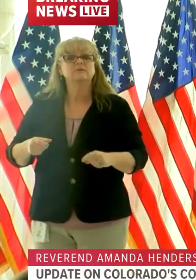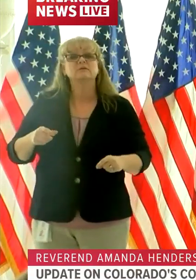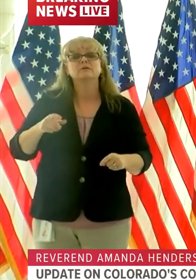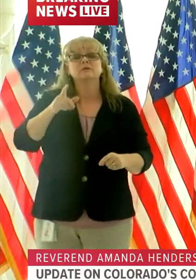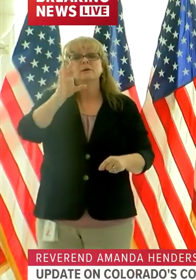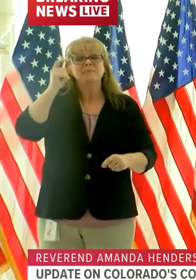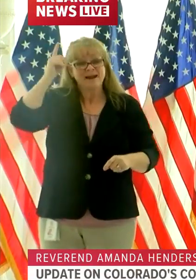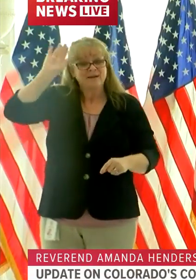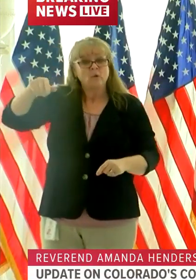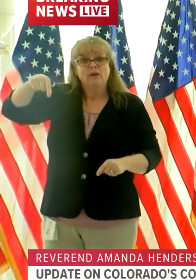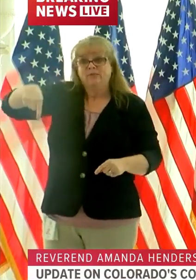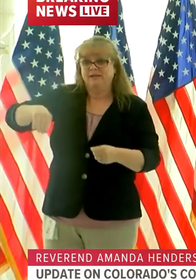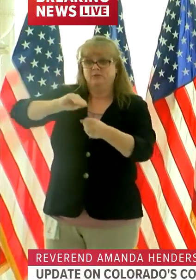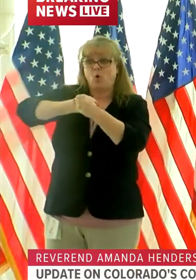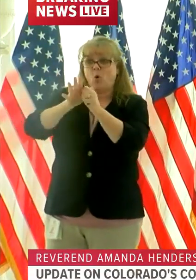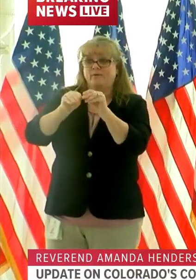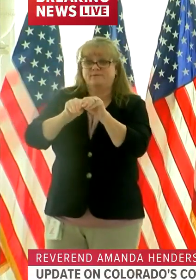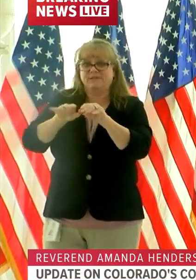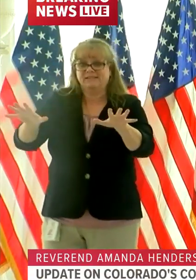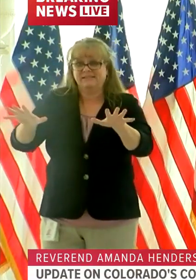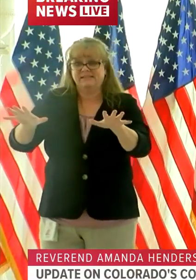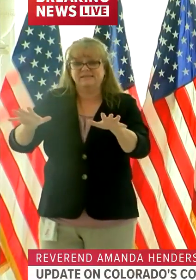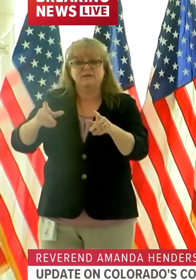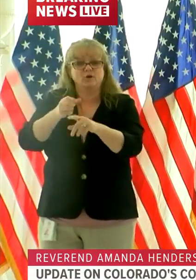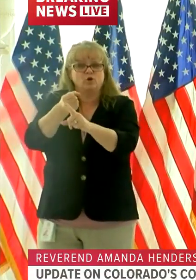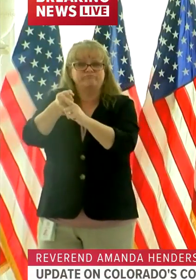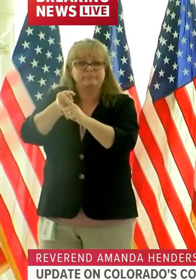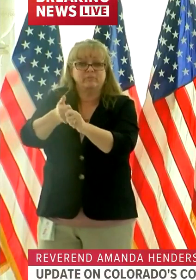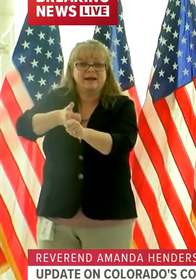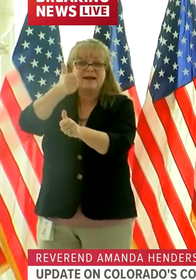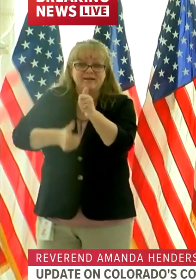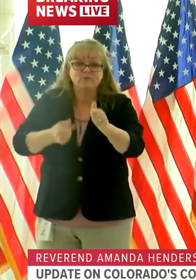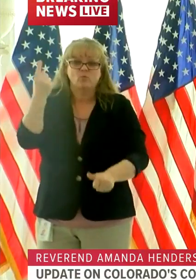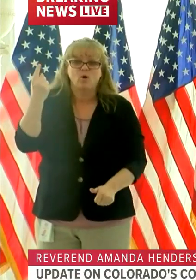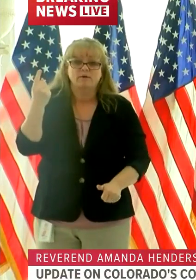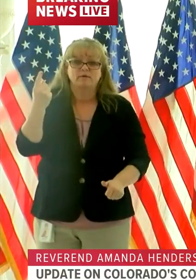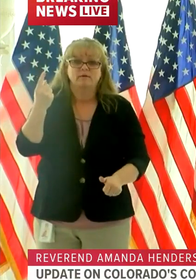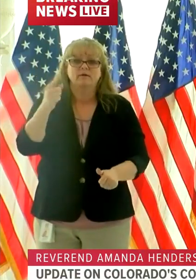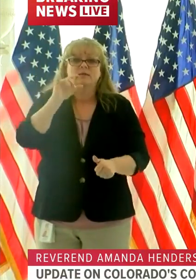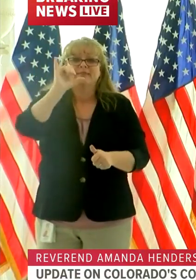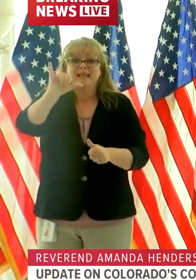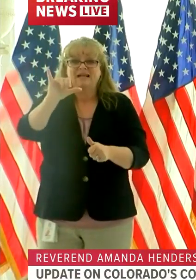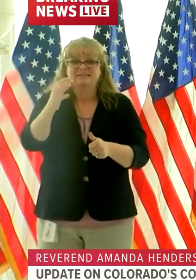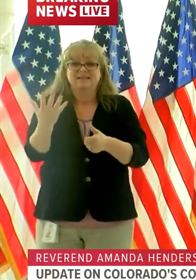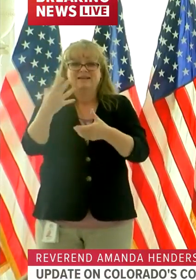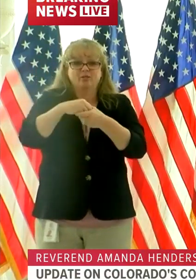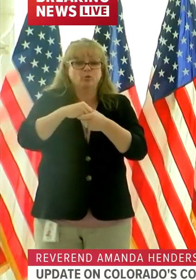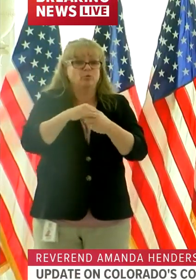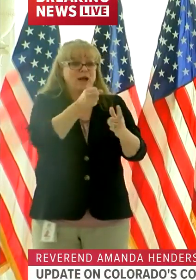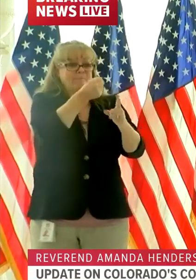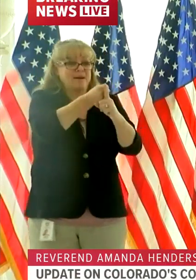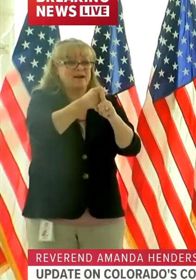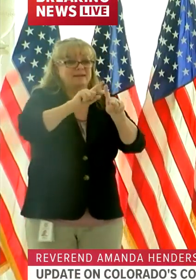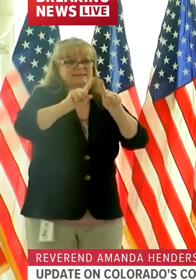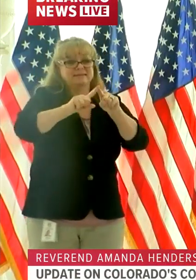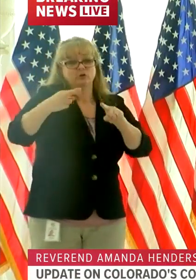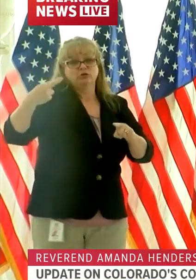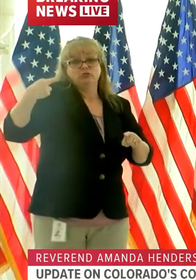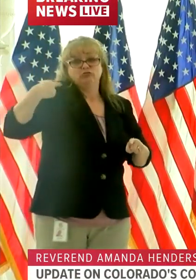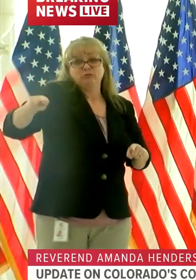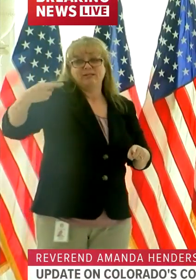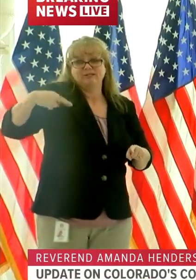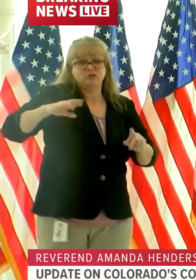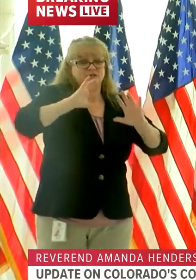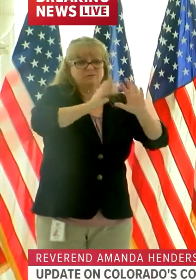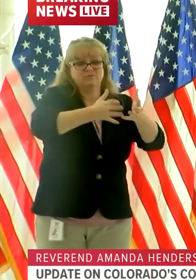and impacted every one of us, including faith communities. While we grieve all that comes with